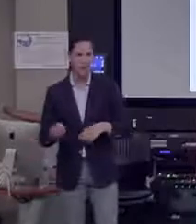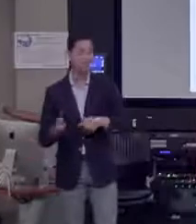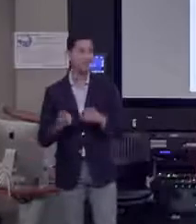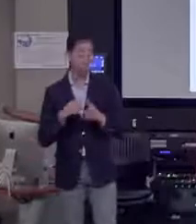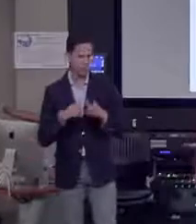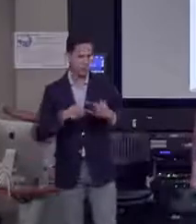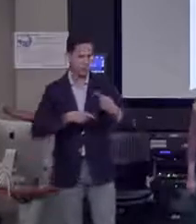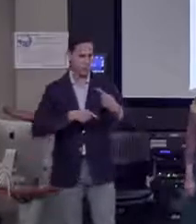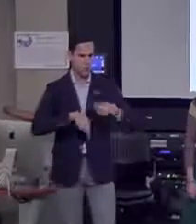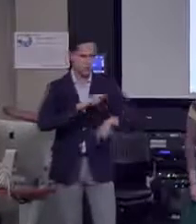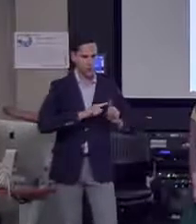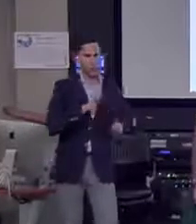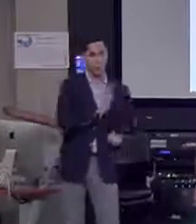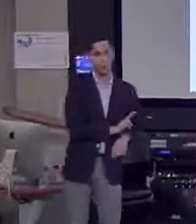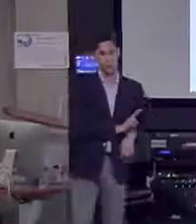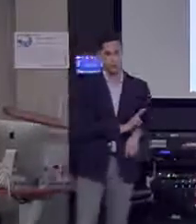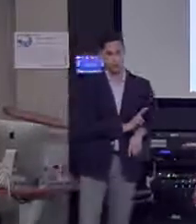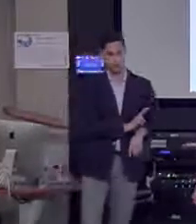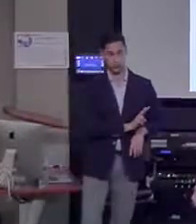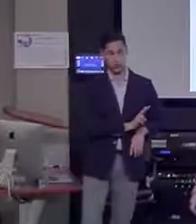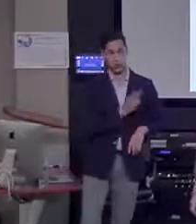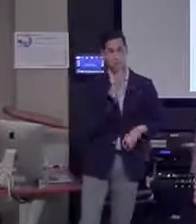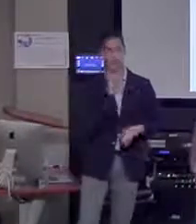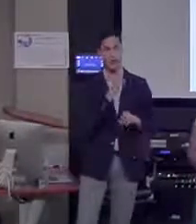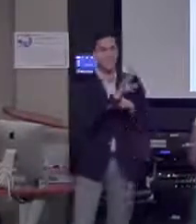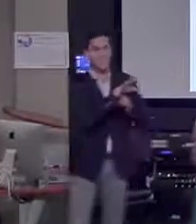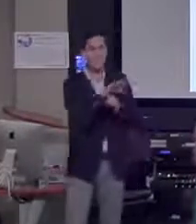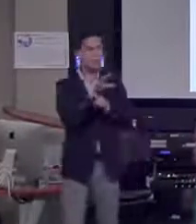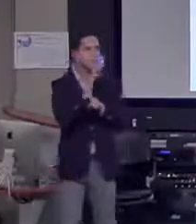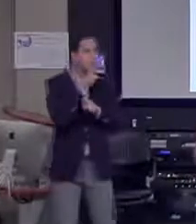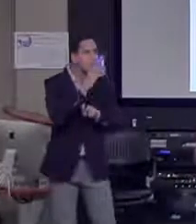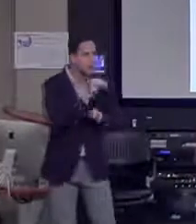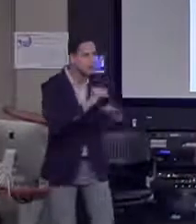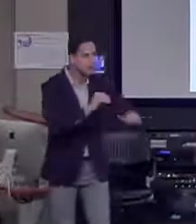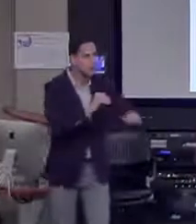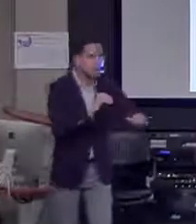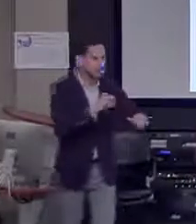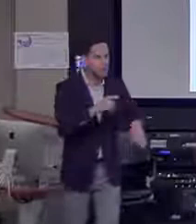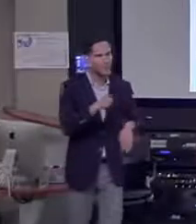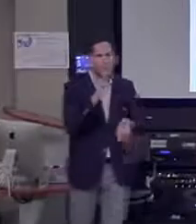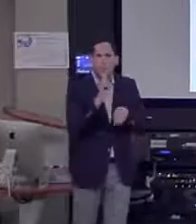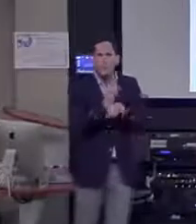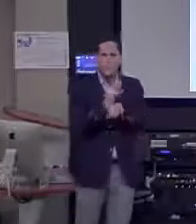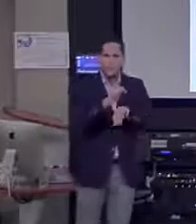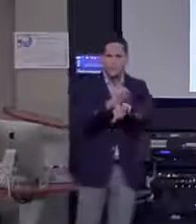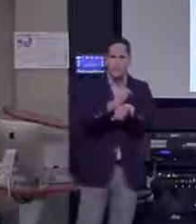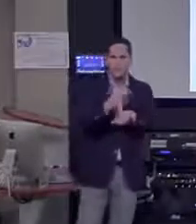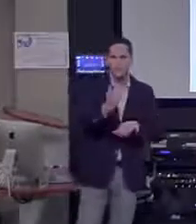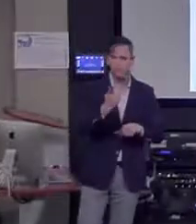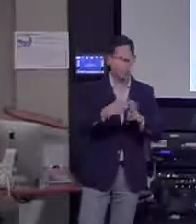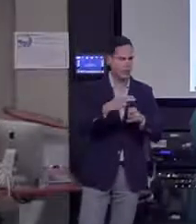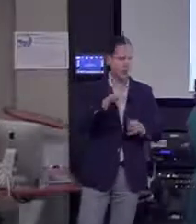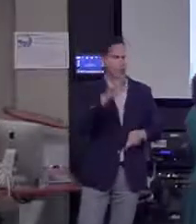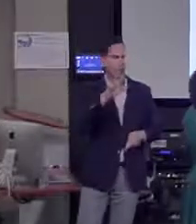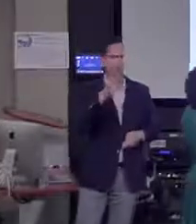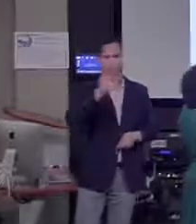kids in a task called the 3 bags task, where there are different objects that they can pull out and play